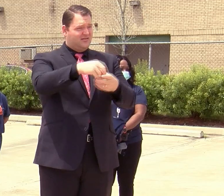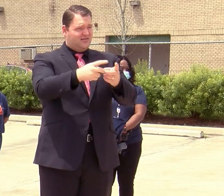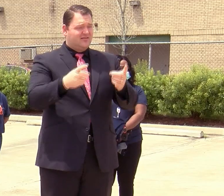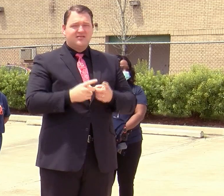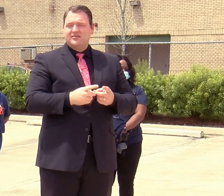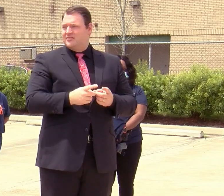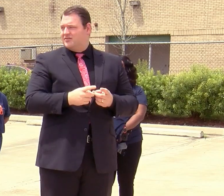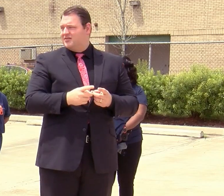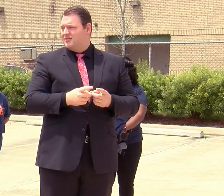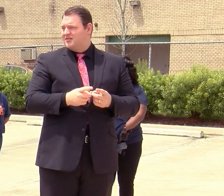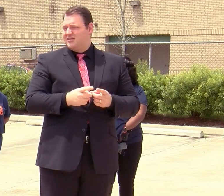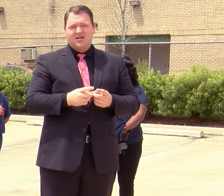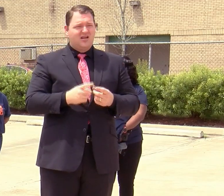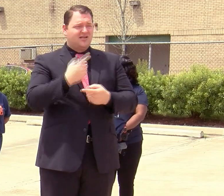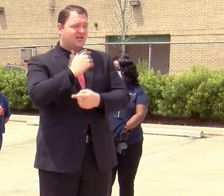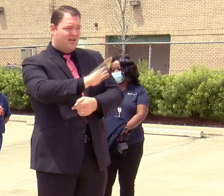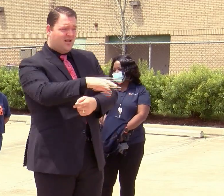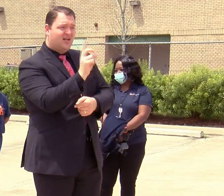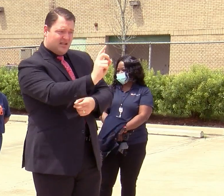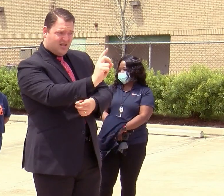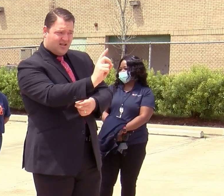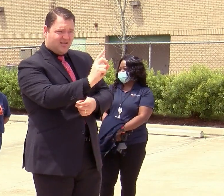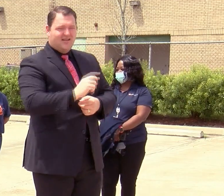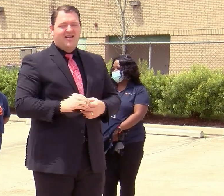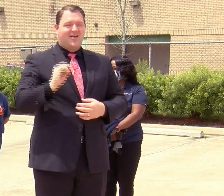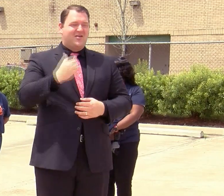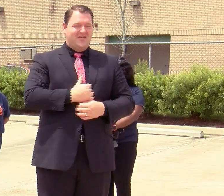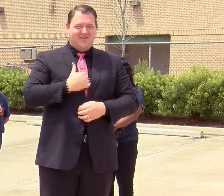district, D. Oh, I'm sorry. This is